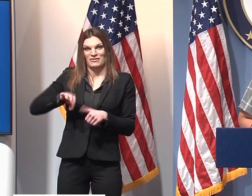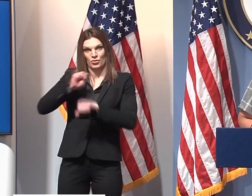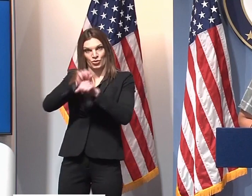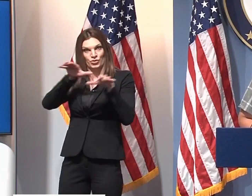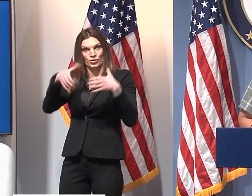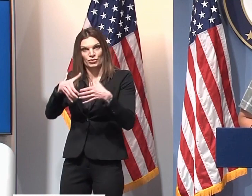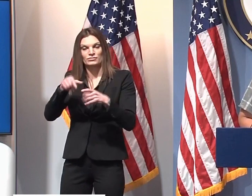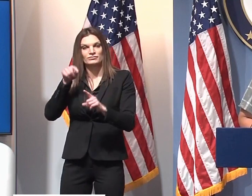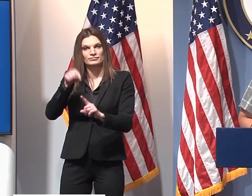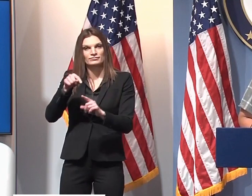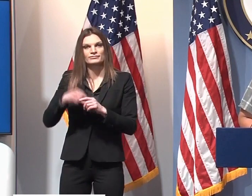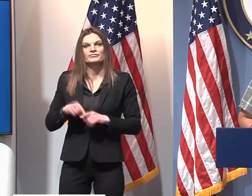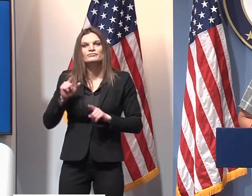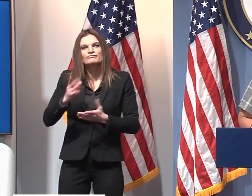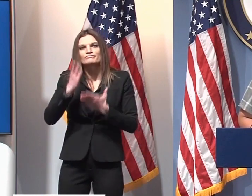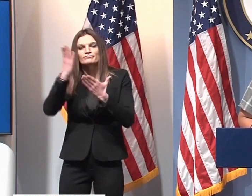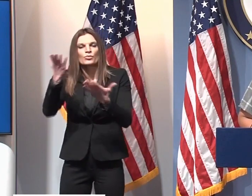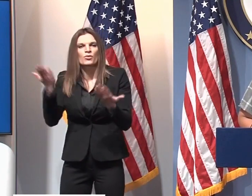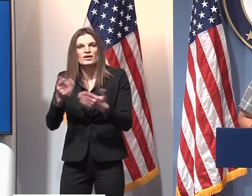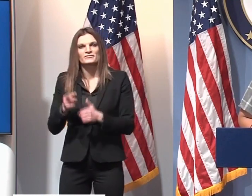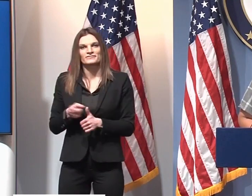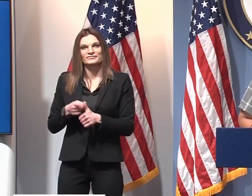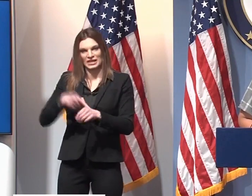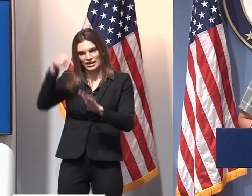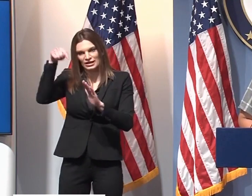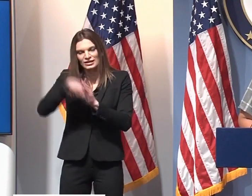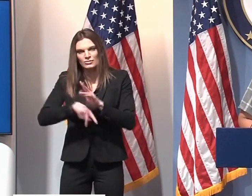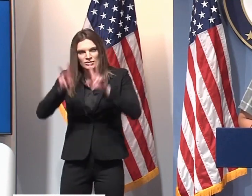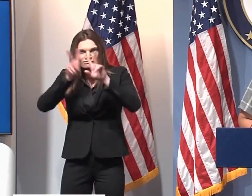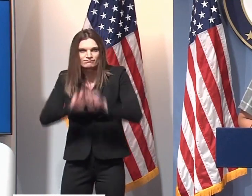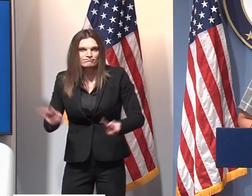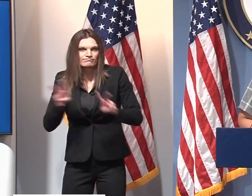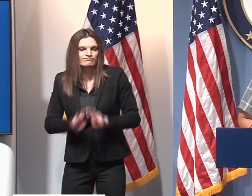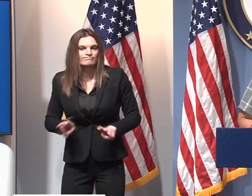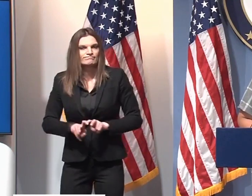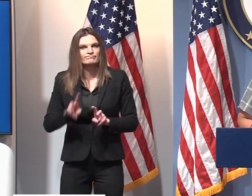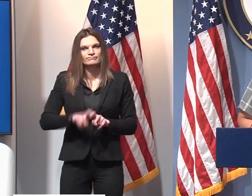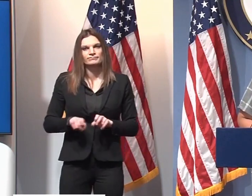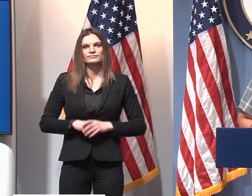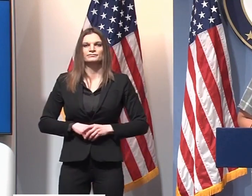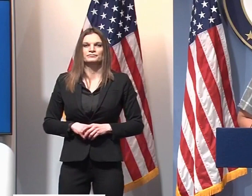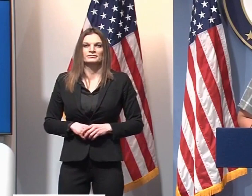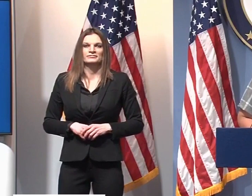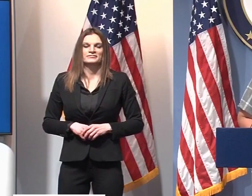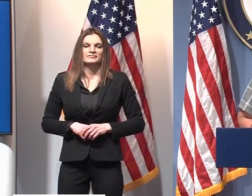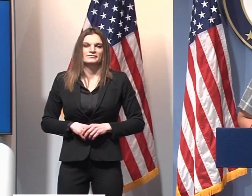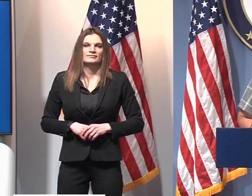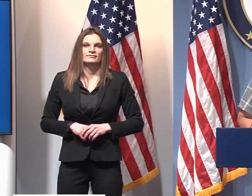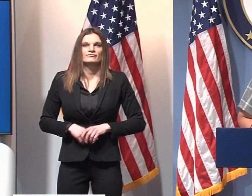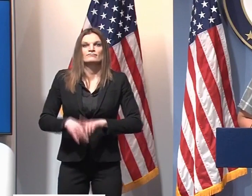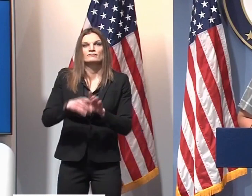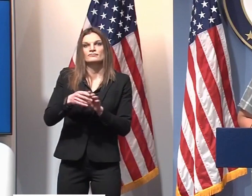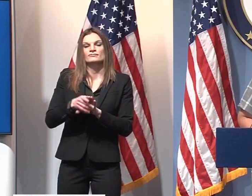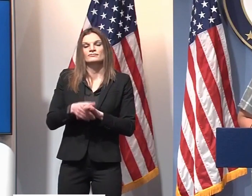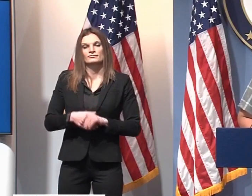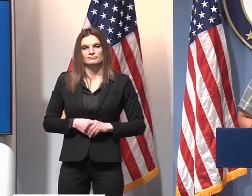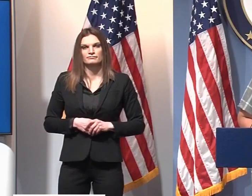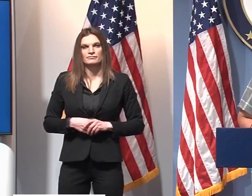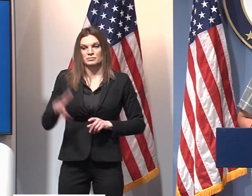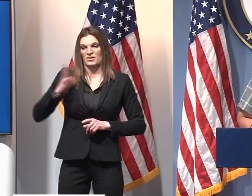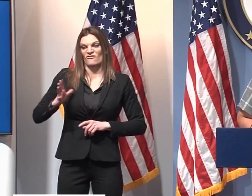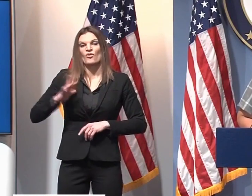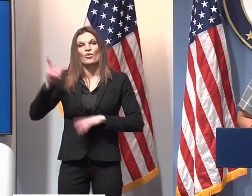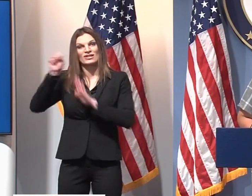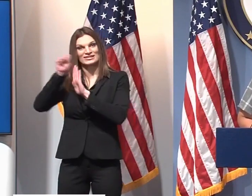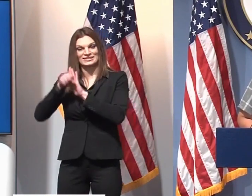Group recommends commissioning a comprehensive study on outcomes of former state assistant